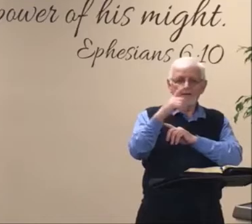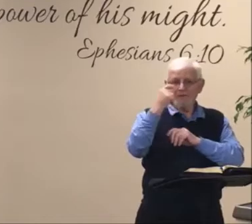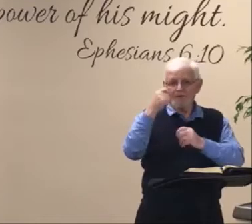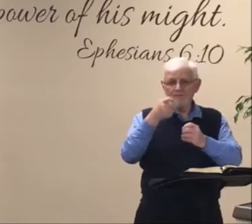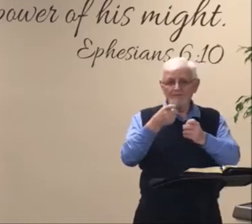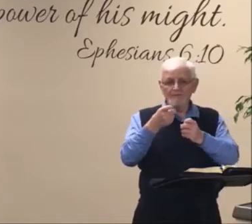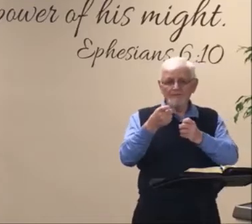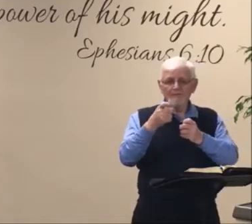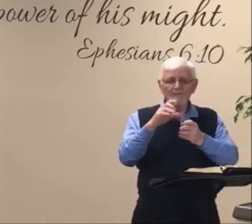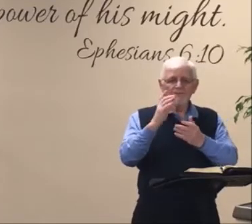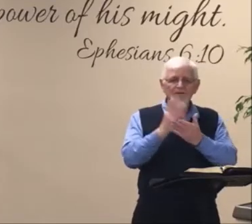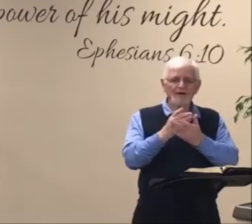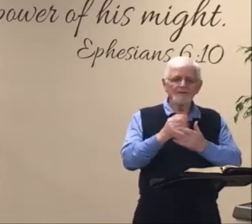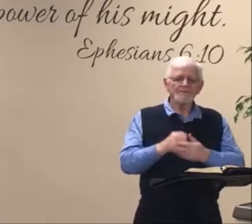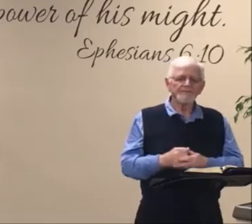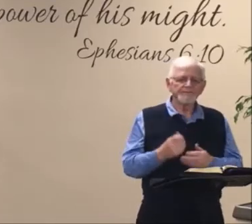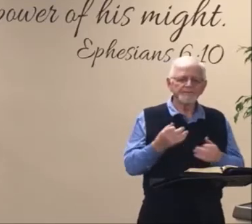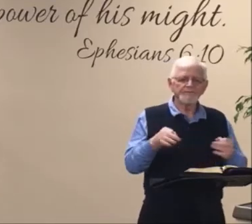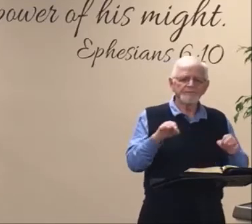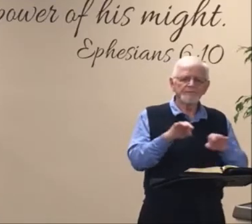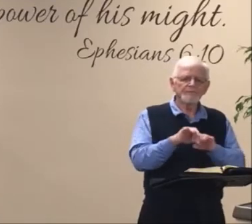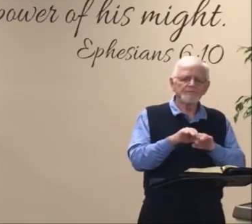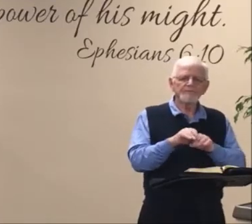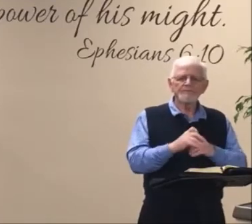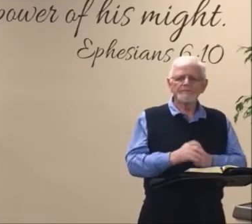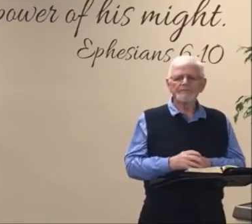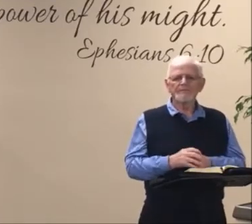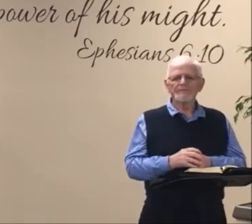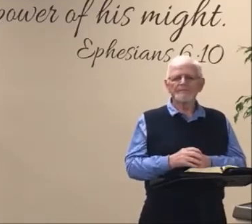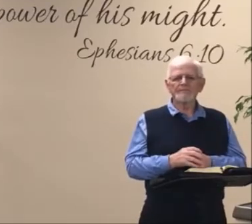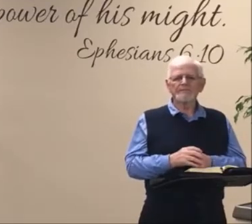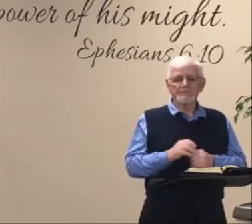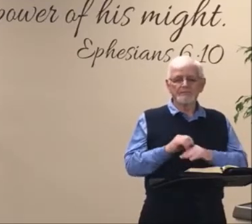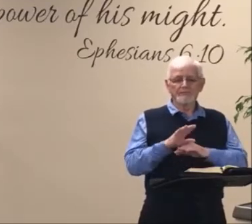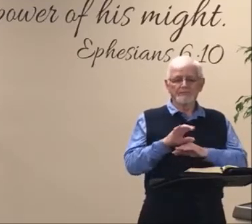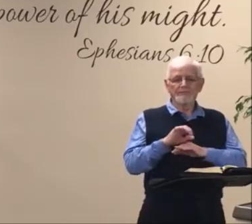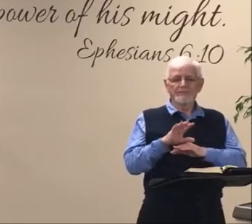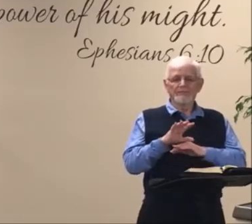wages there for what you're actually worth. That's just my advice.